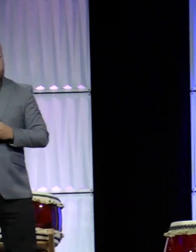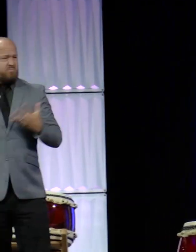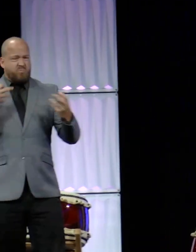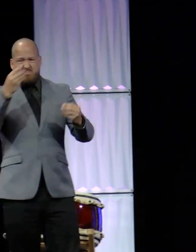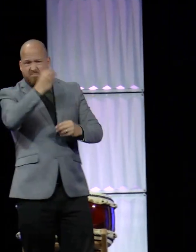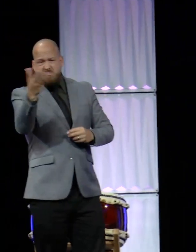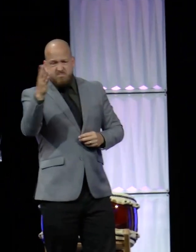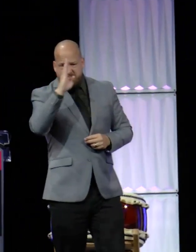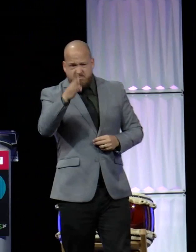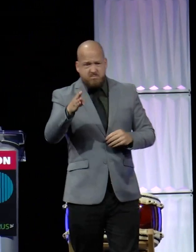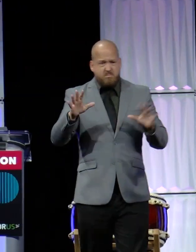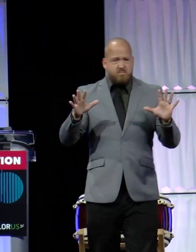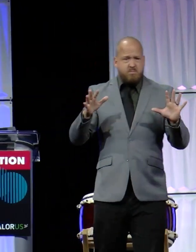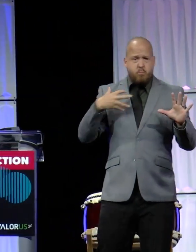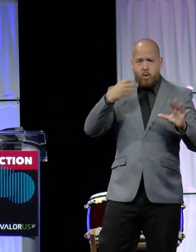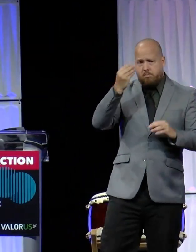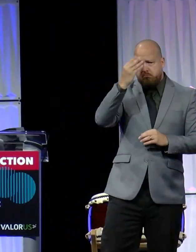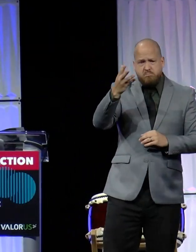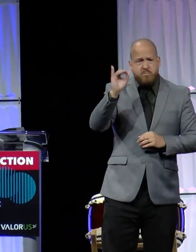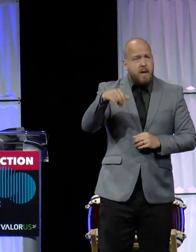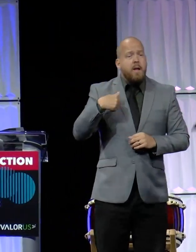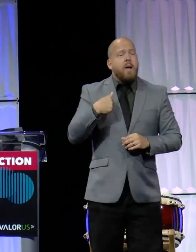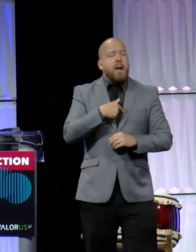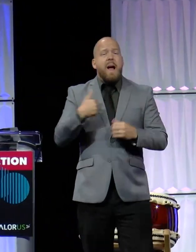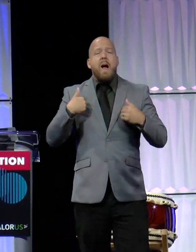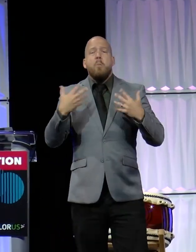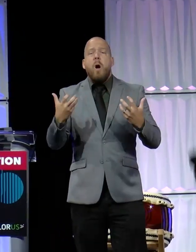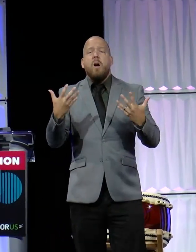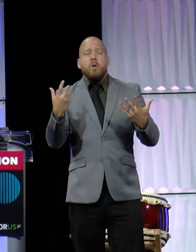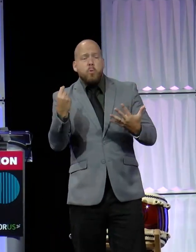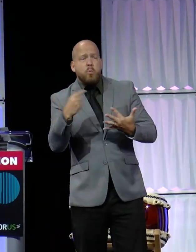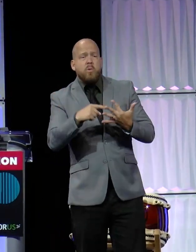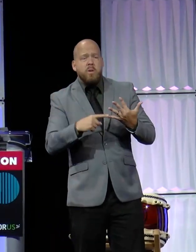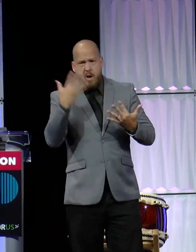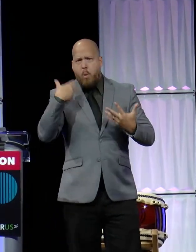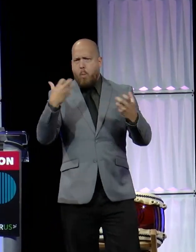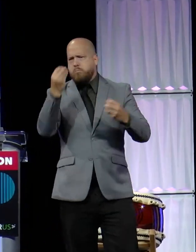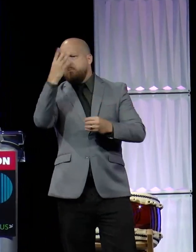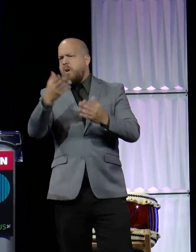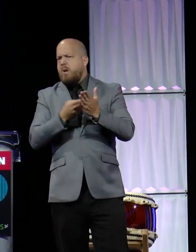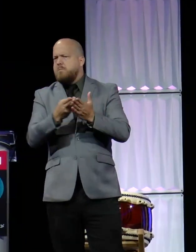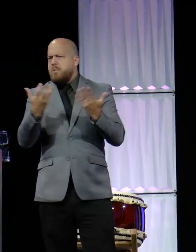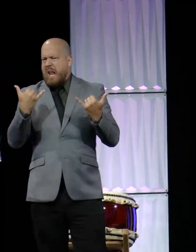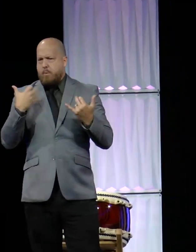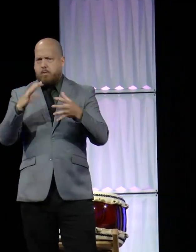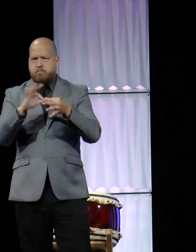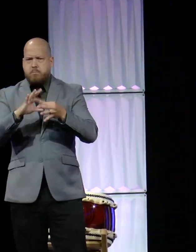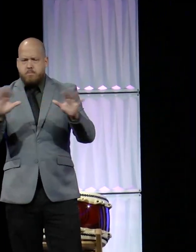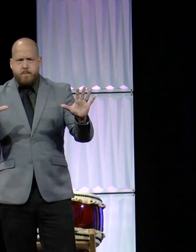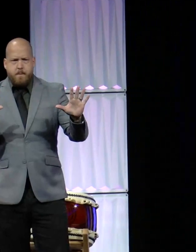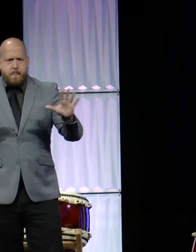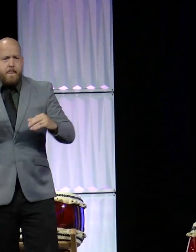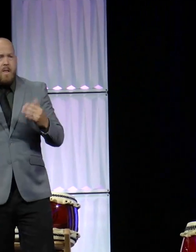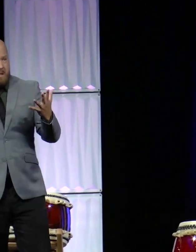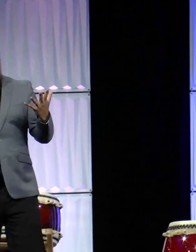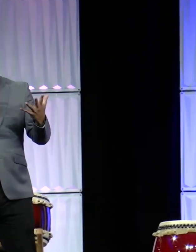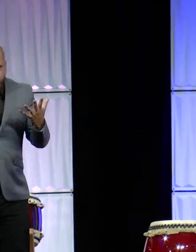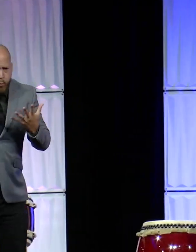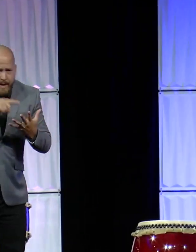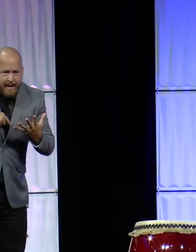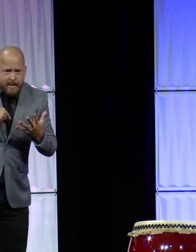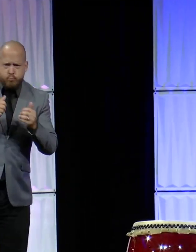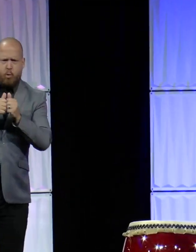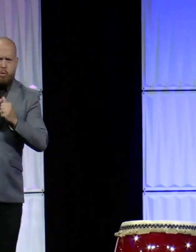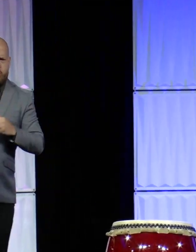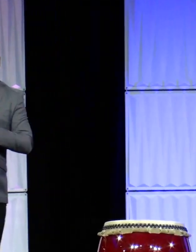got agency, and I have things to say. And I want that for each of you. Because we together have things to